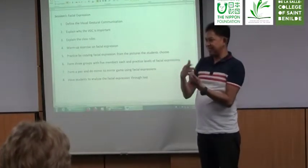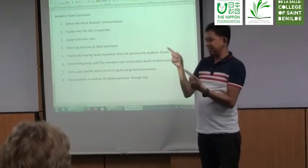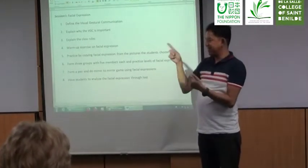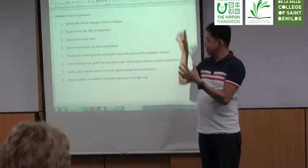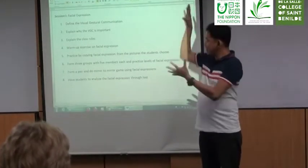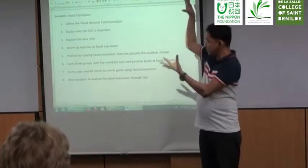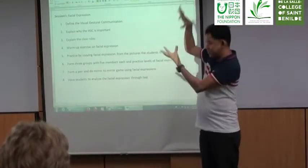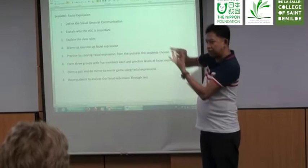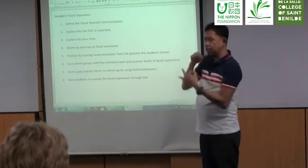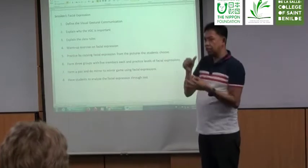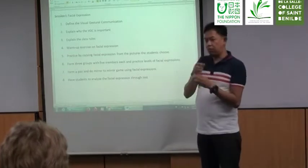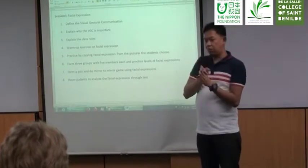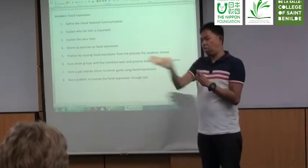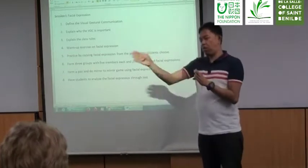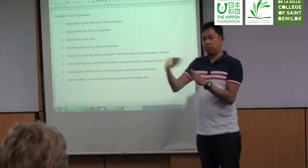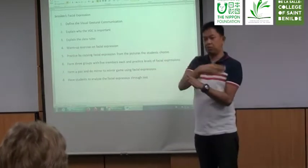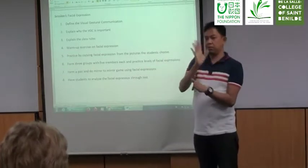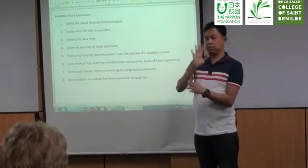Process,